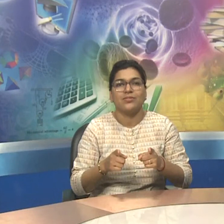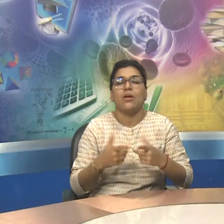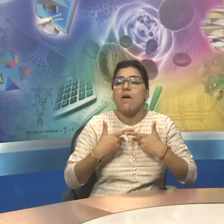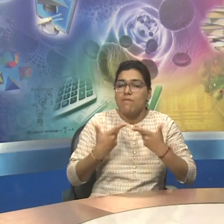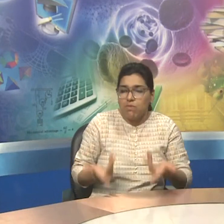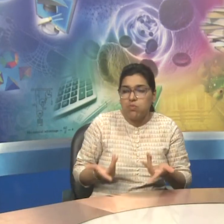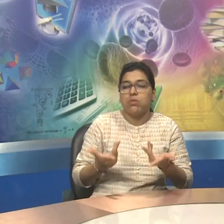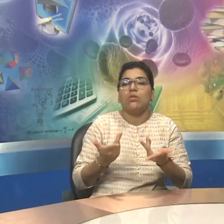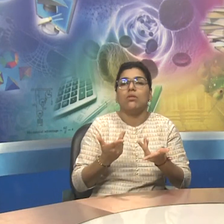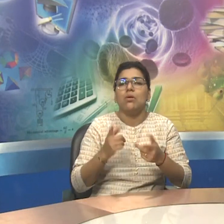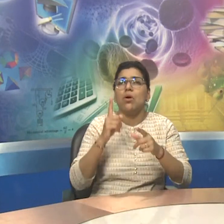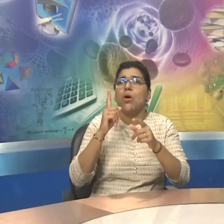of the citizen,